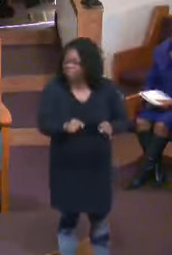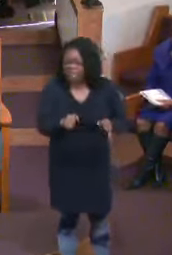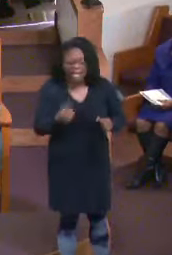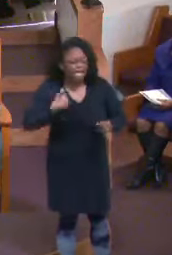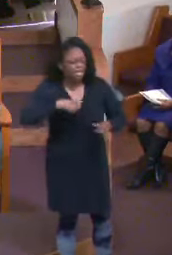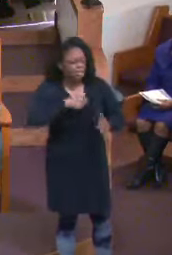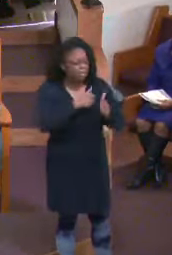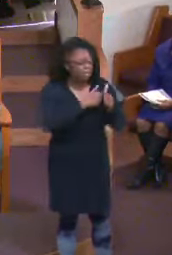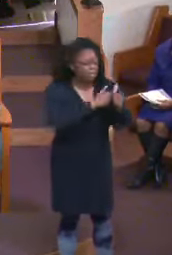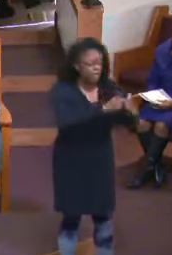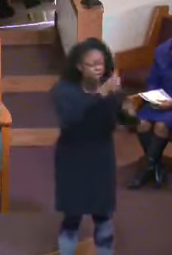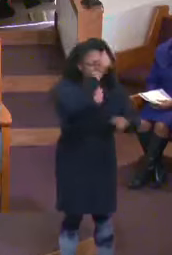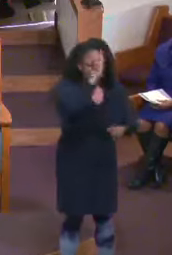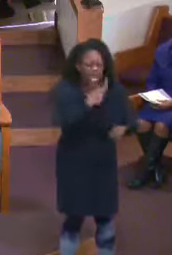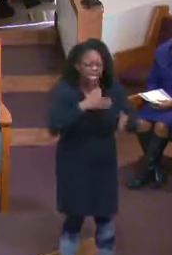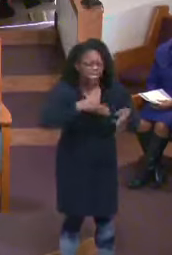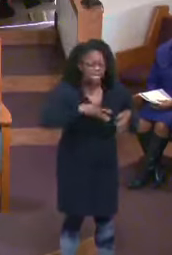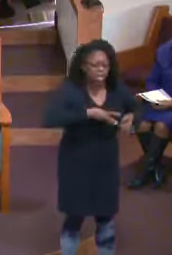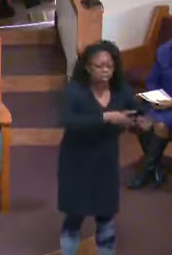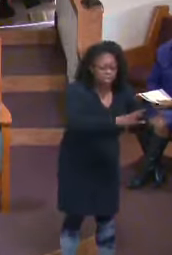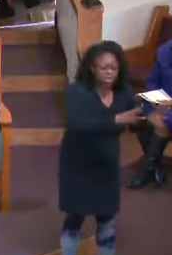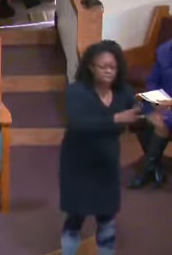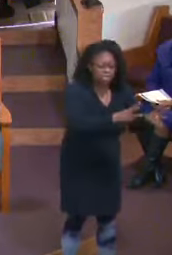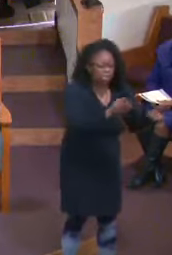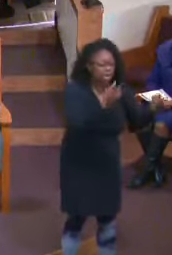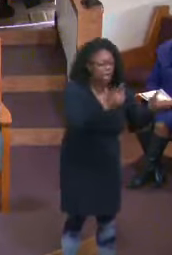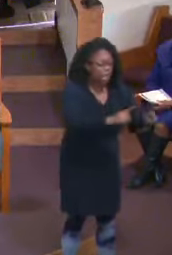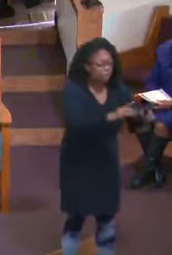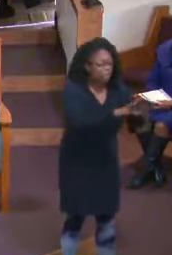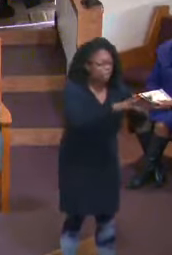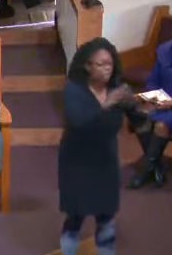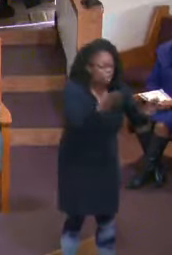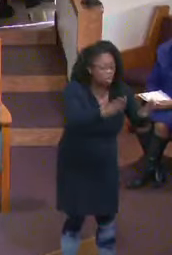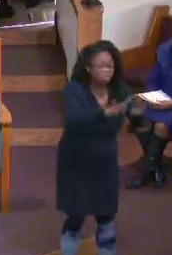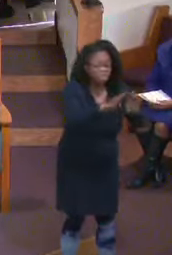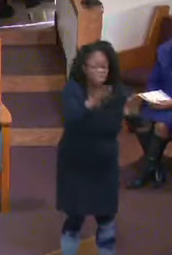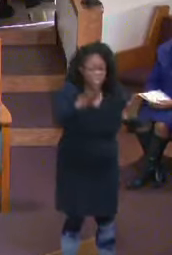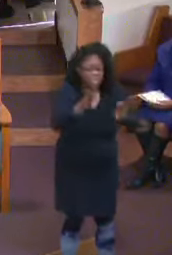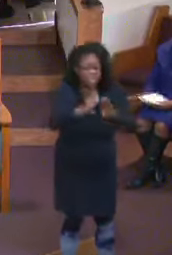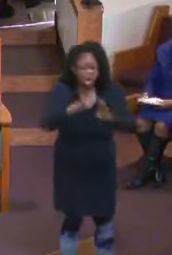God's directions, watch this, doors begin to open for Peter.